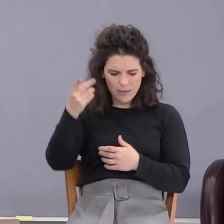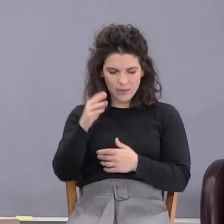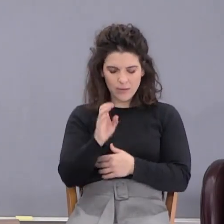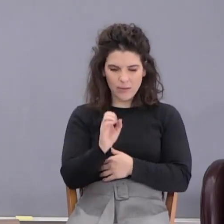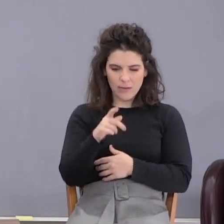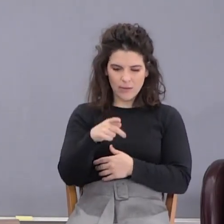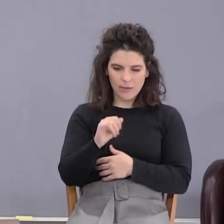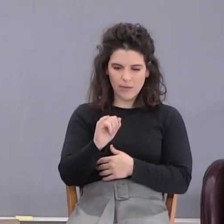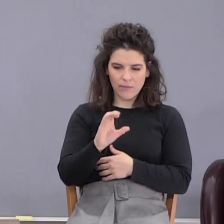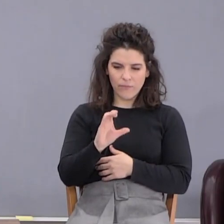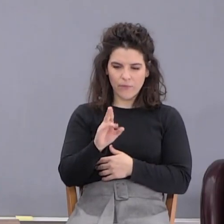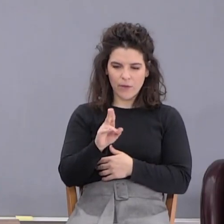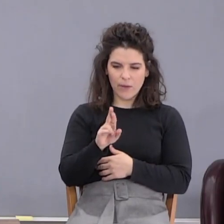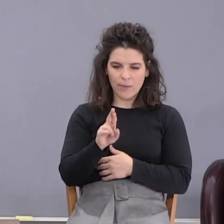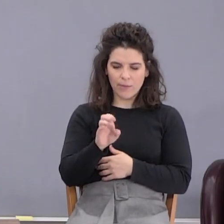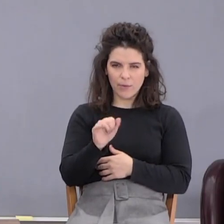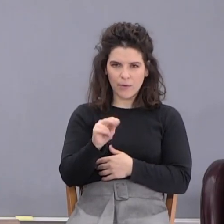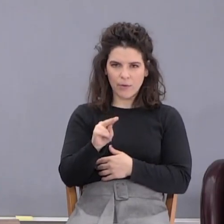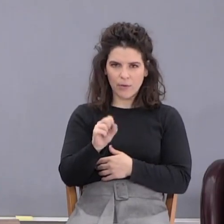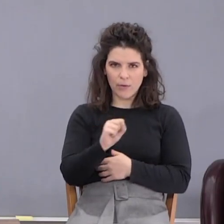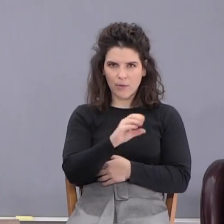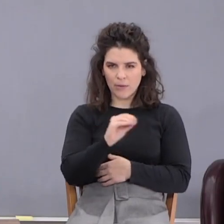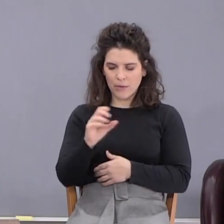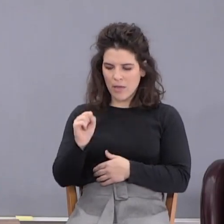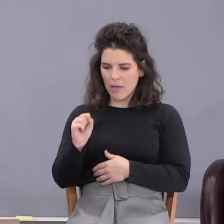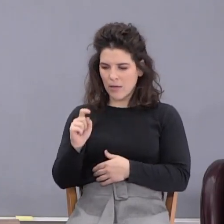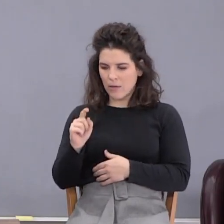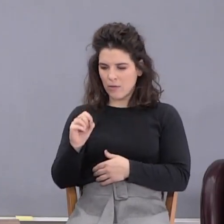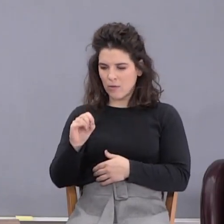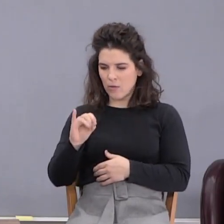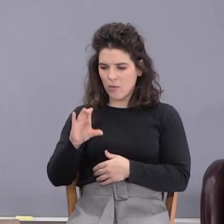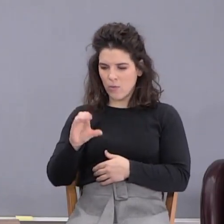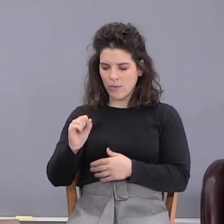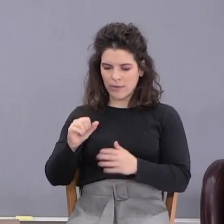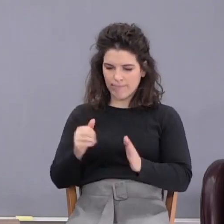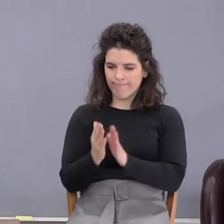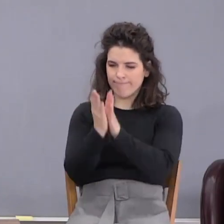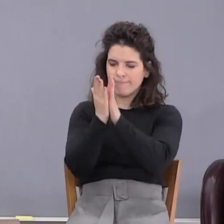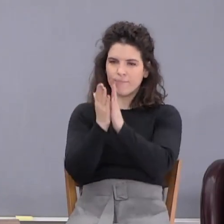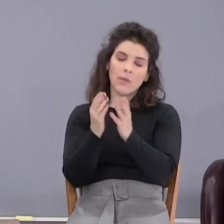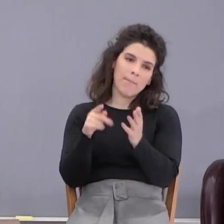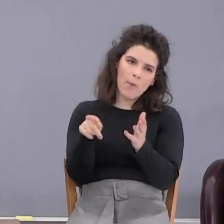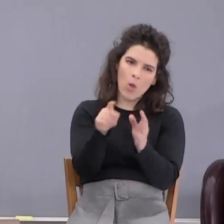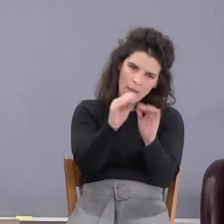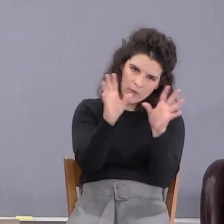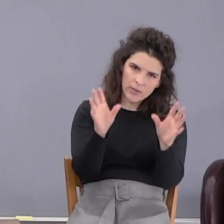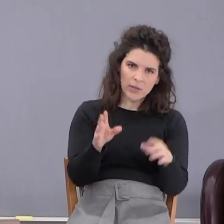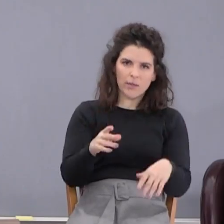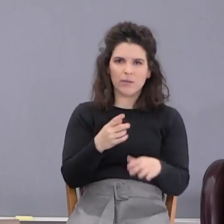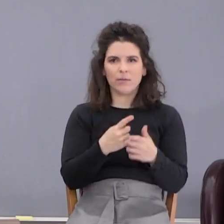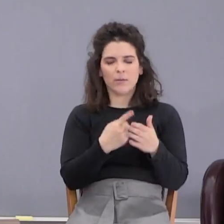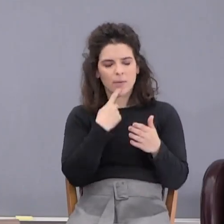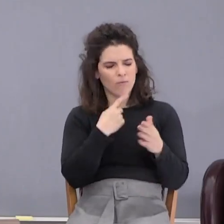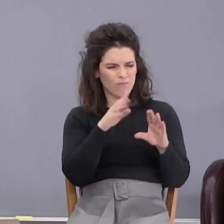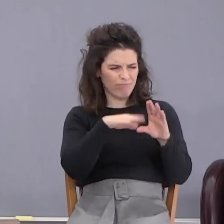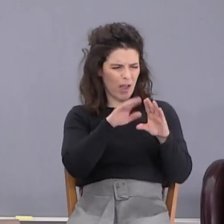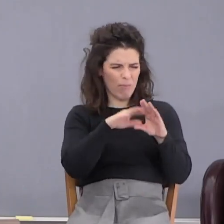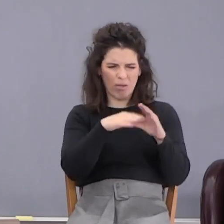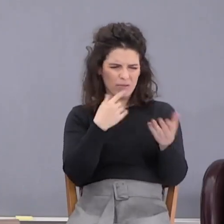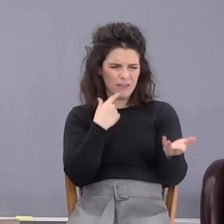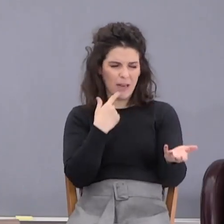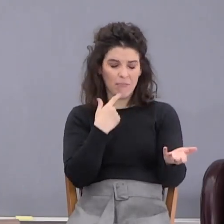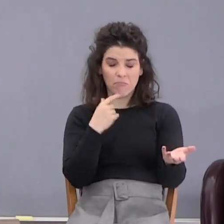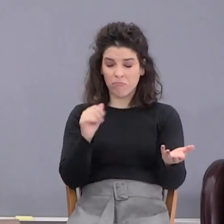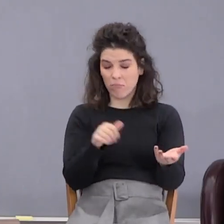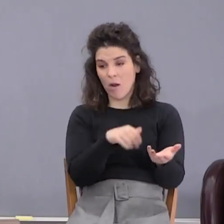Epicureans and of the Stoics encountered him, Paul, obviously. And some said, What will this babbler say? Other,